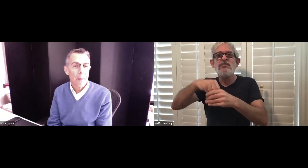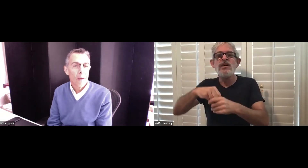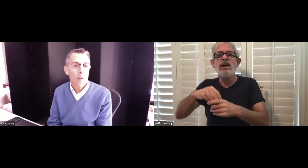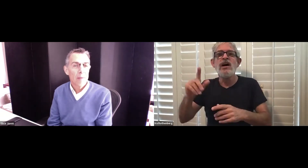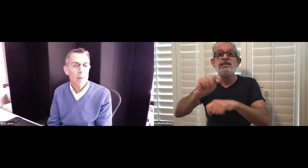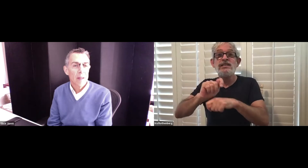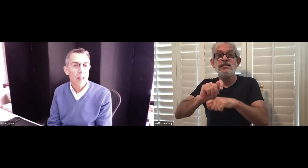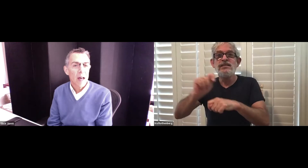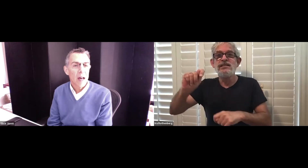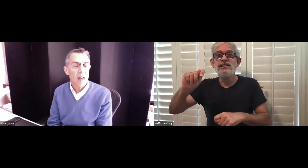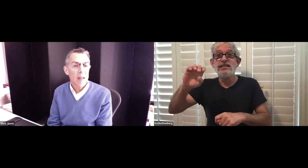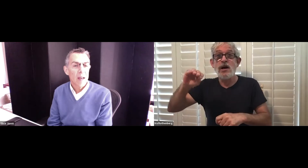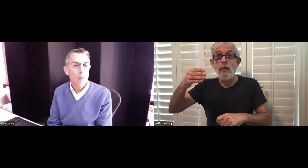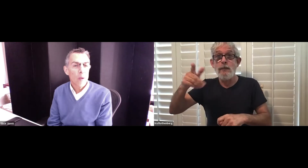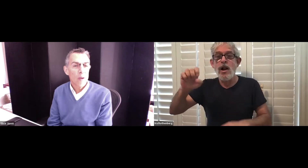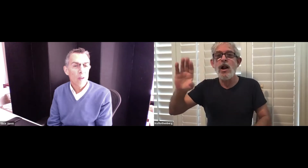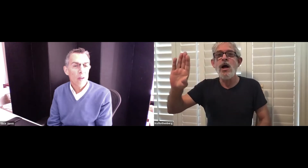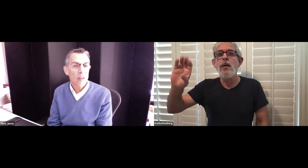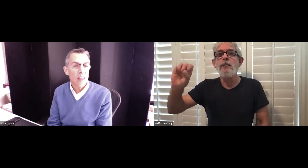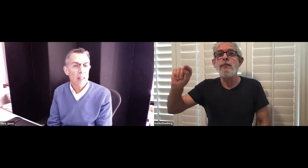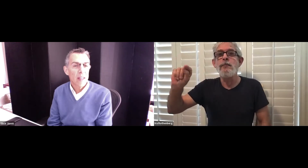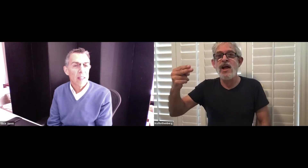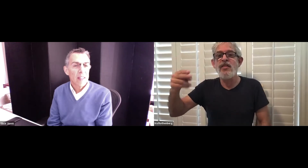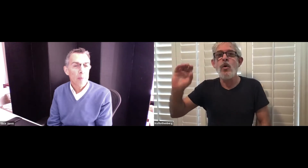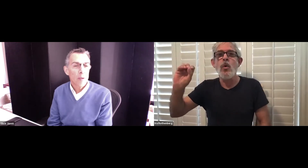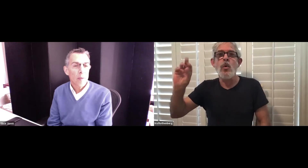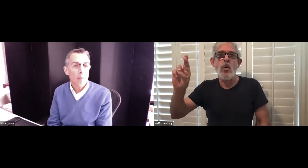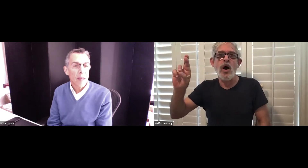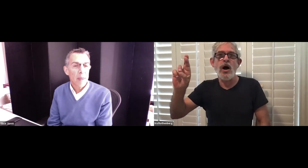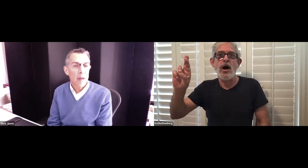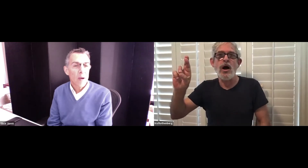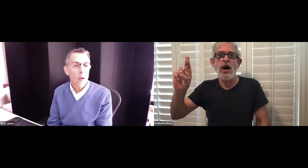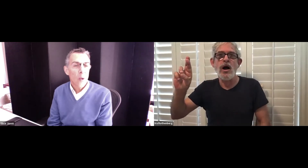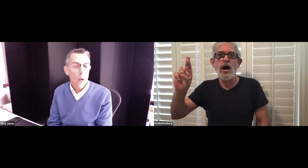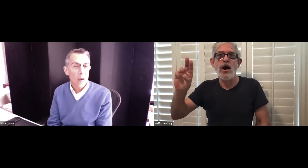Well, we were involved in Temple Beth Or,